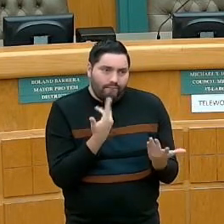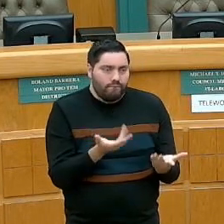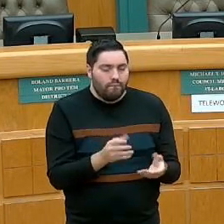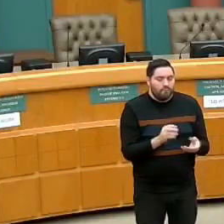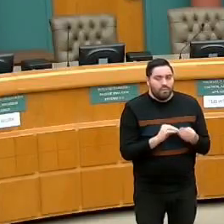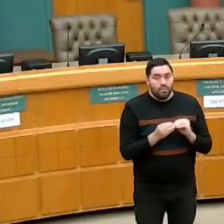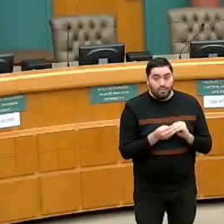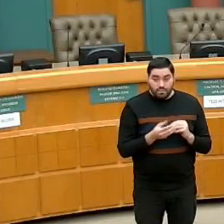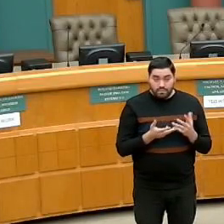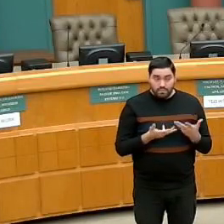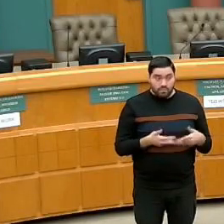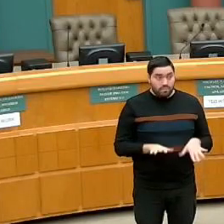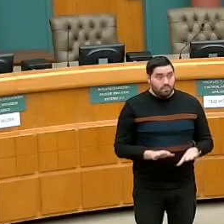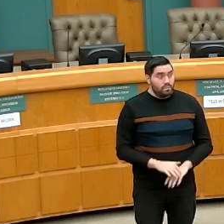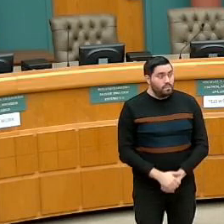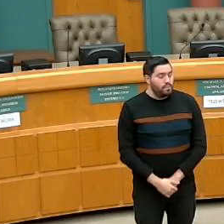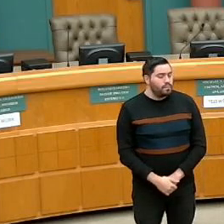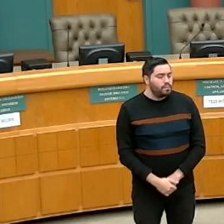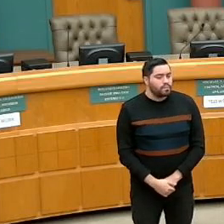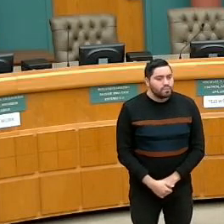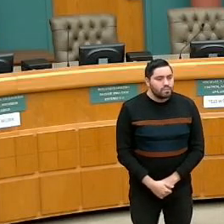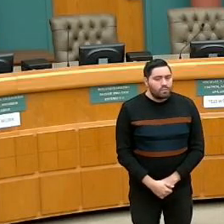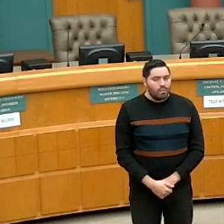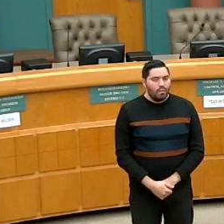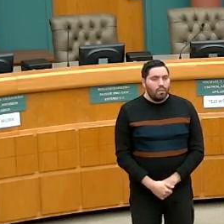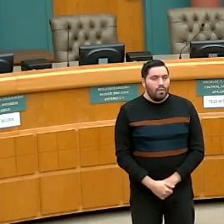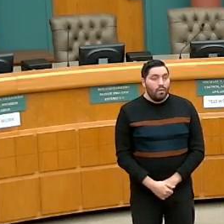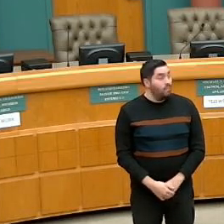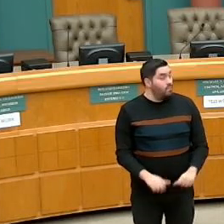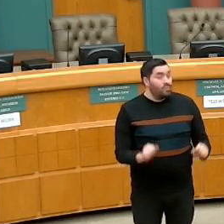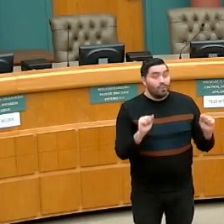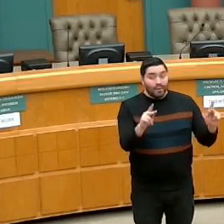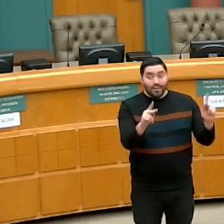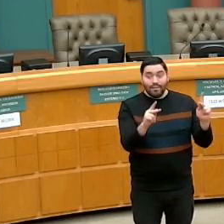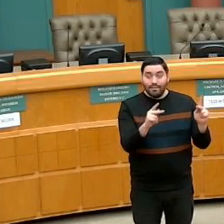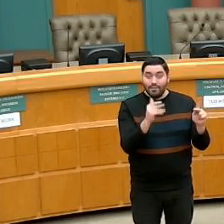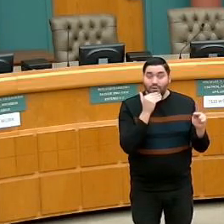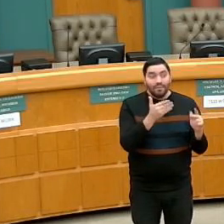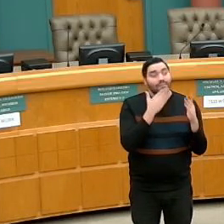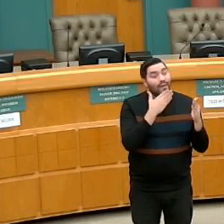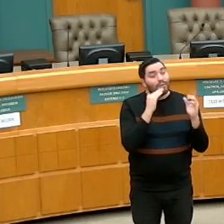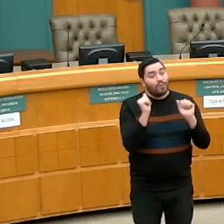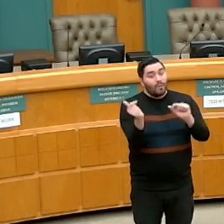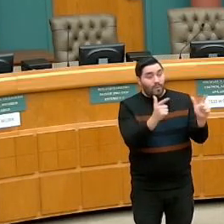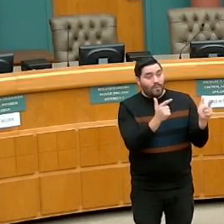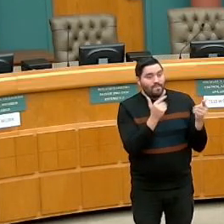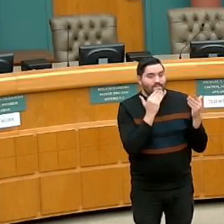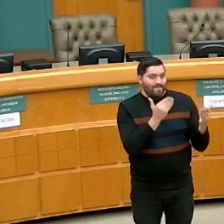Okay, good. Thank you, everybody.